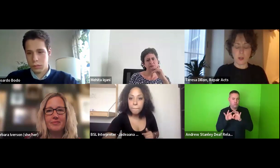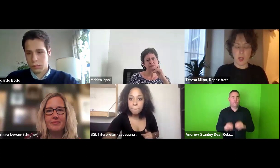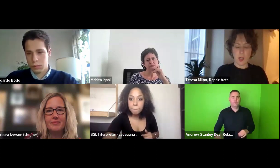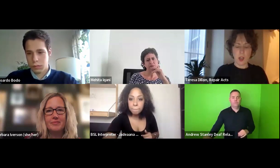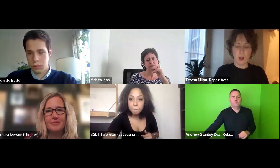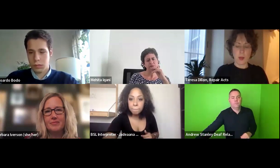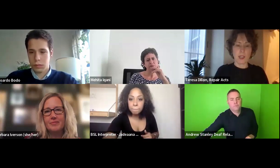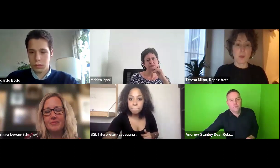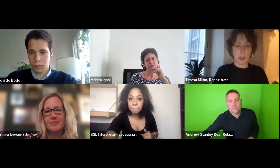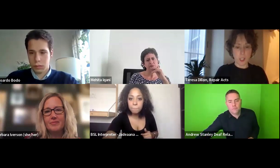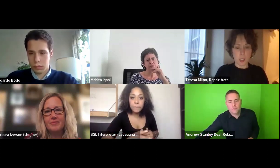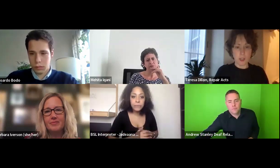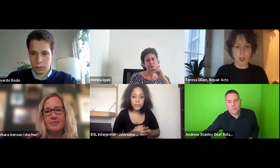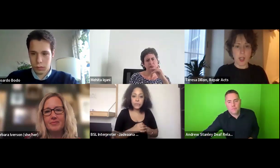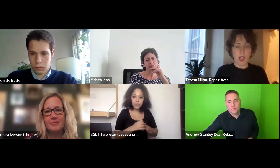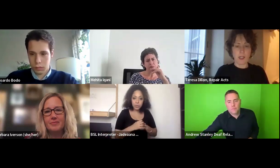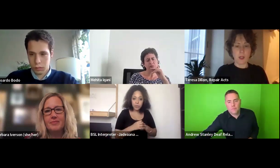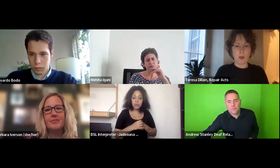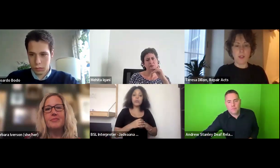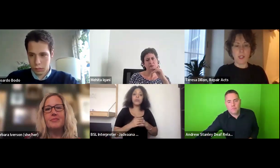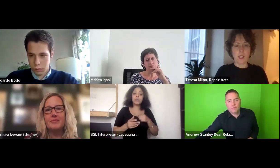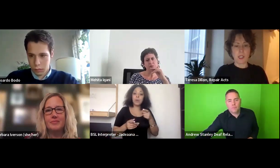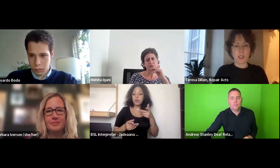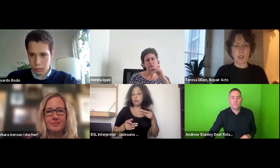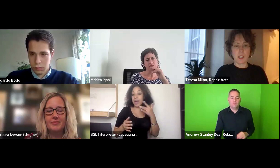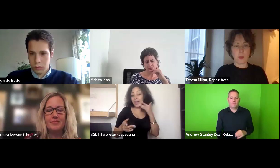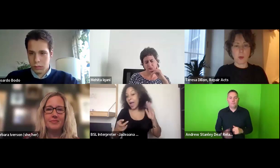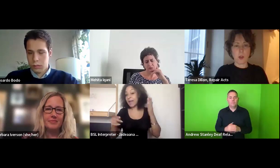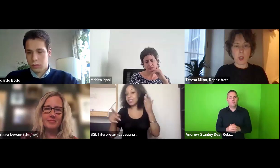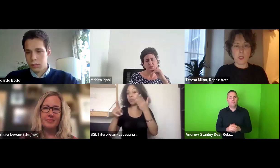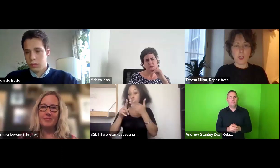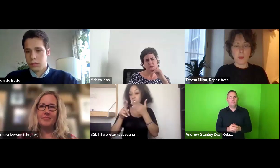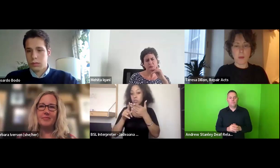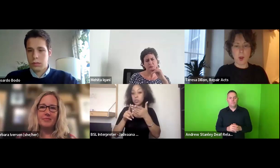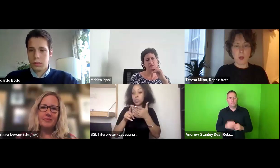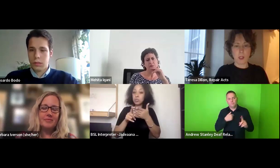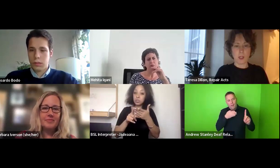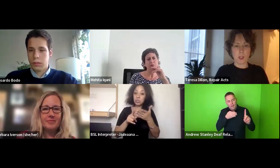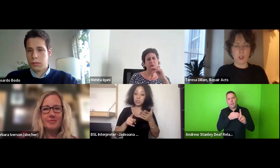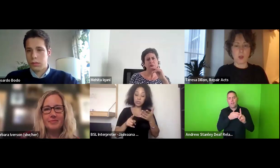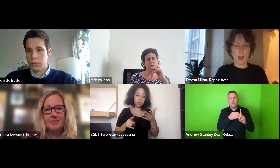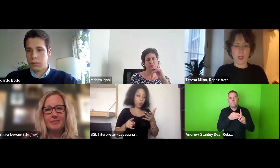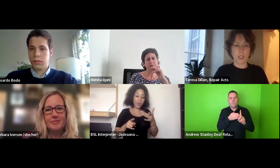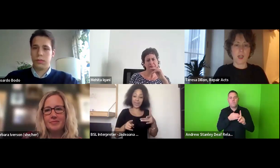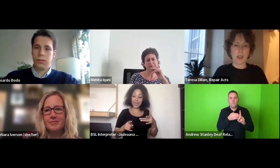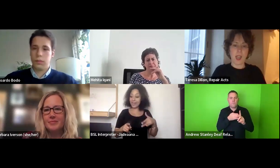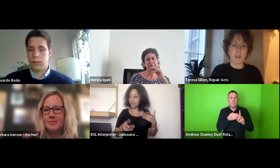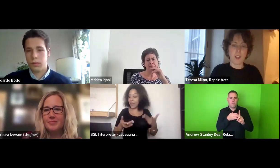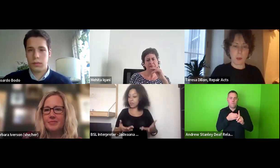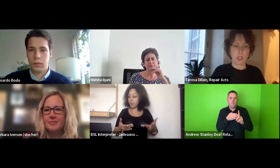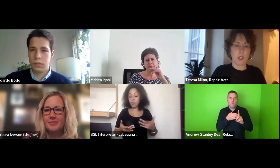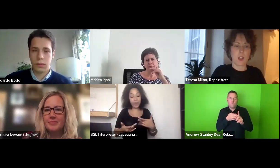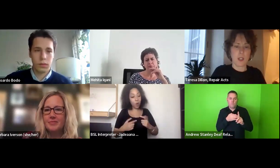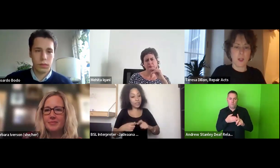sense of aspirations. And we live in a society where we're constantly being marketed to actually like